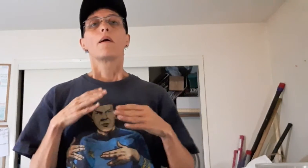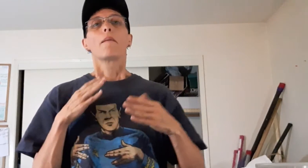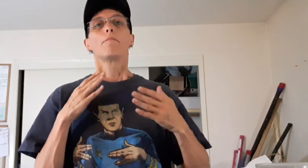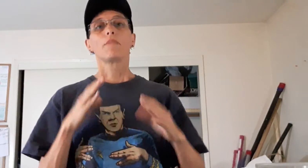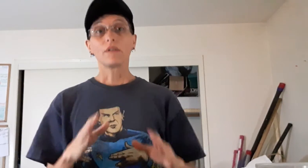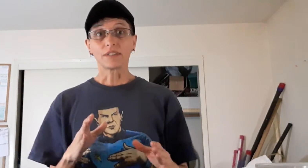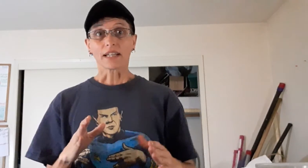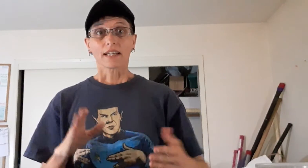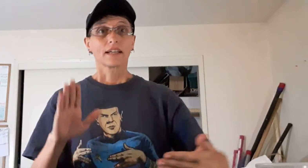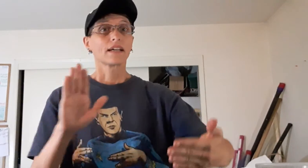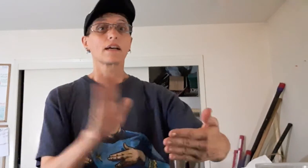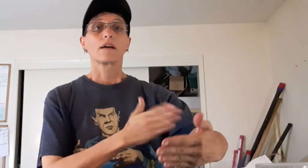Music.